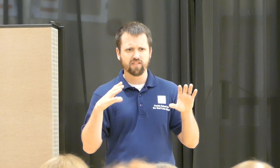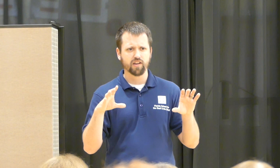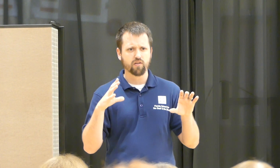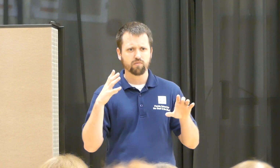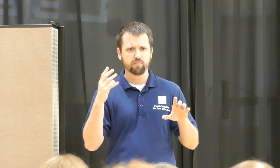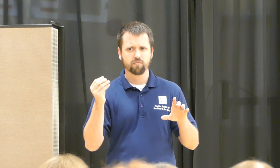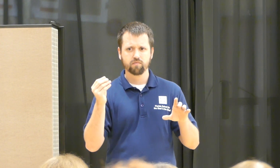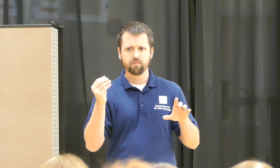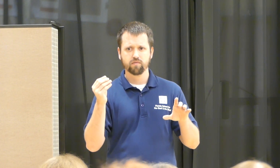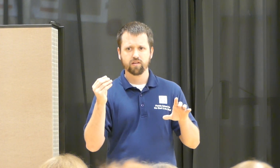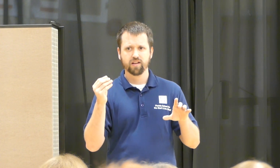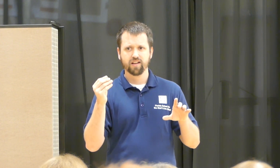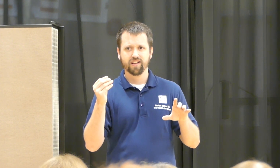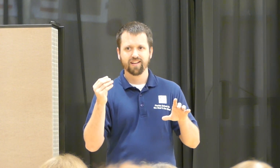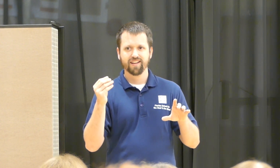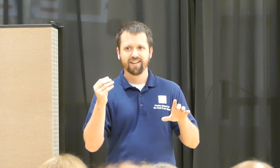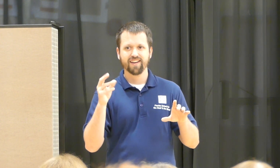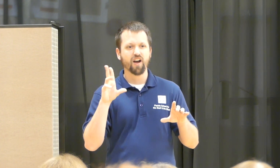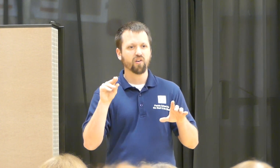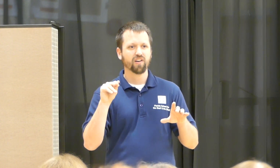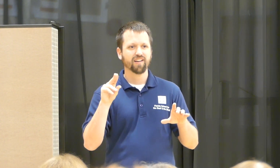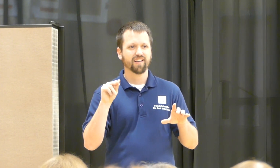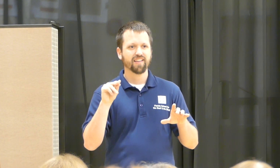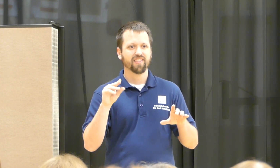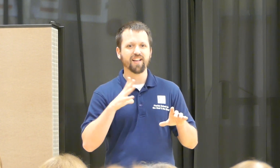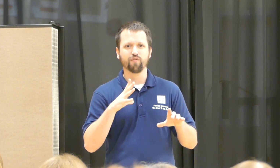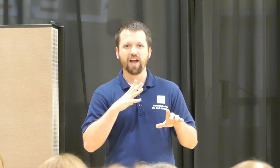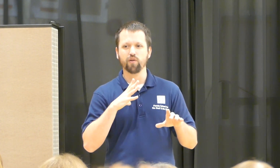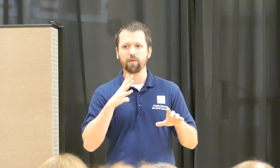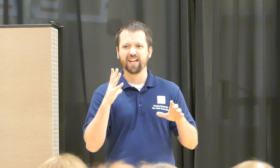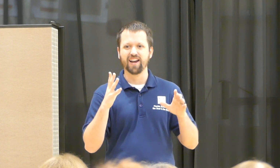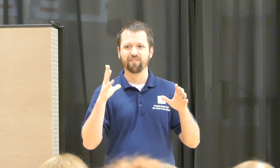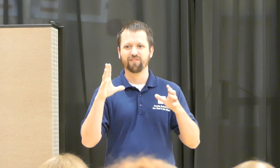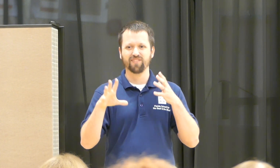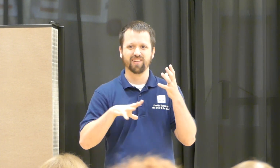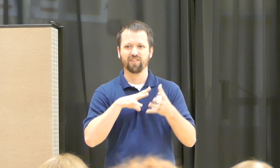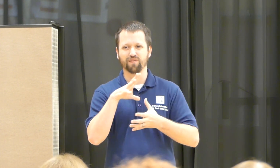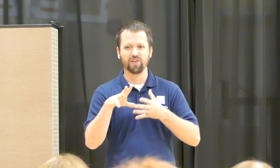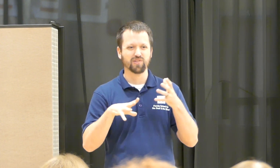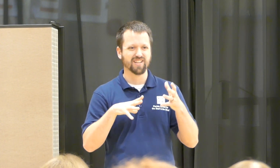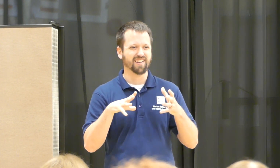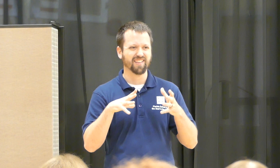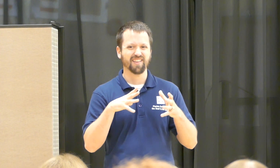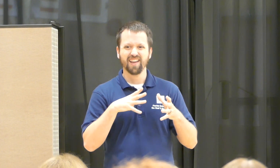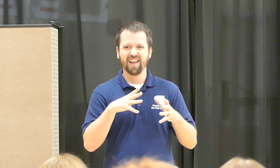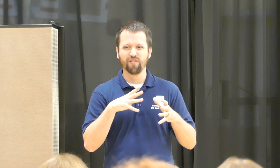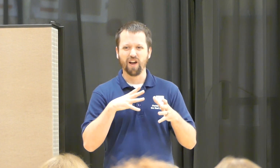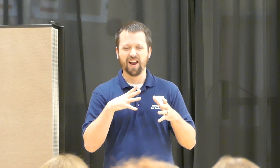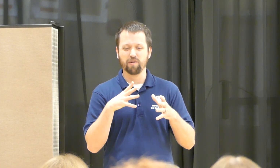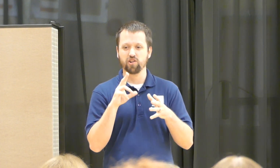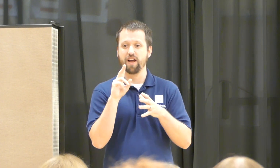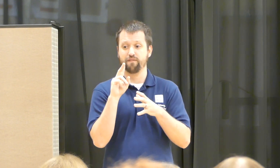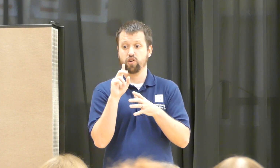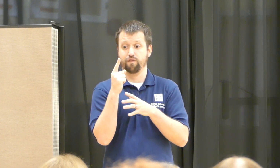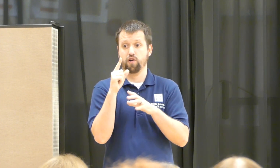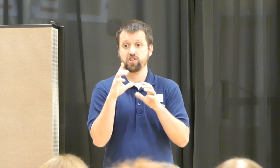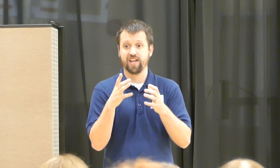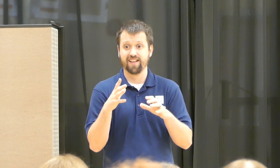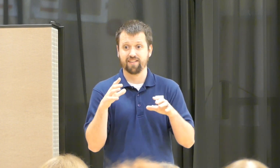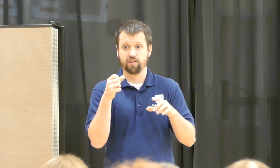go? No? That's fine. You would have been kind of confused. It's fine. I mean, after your first class in New